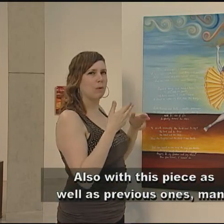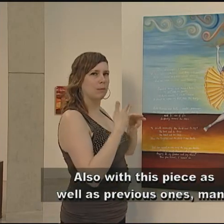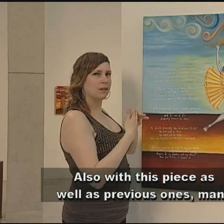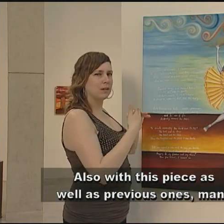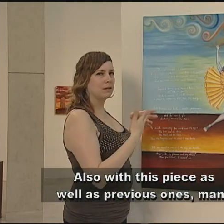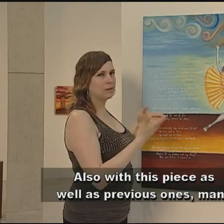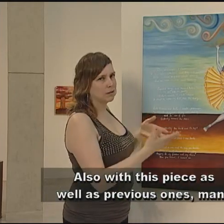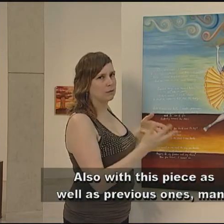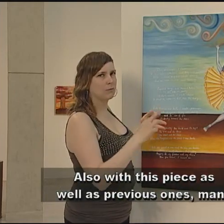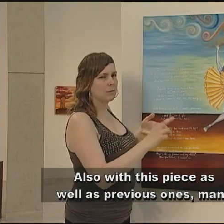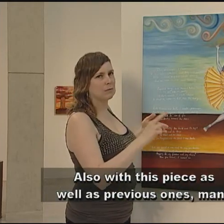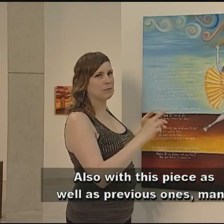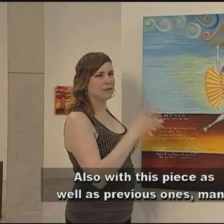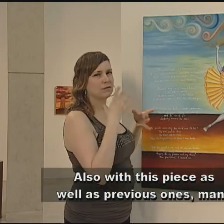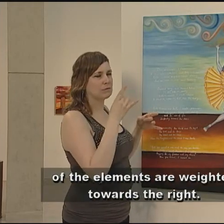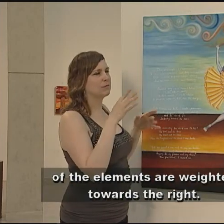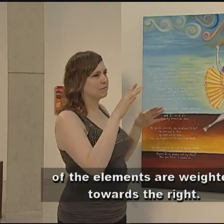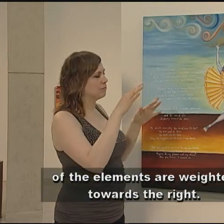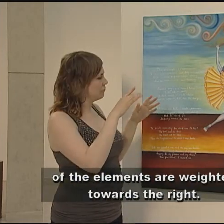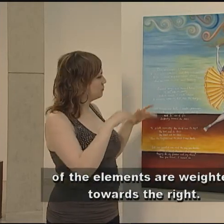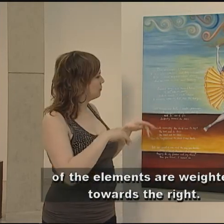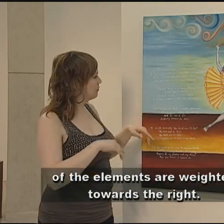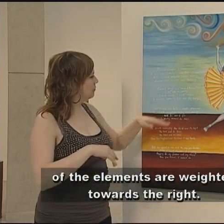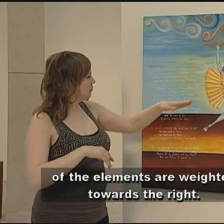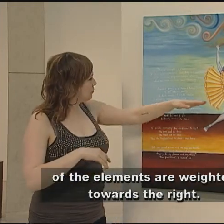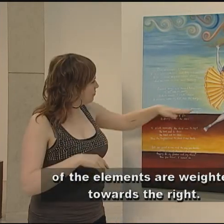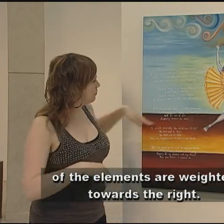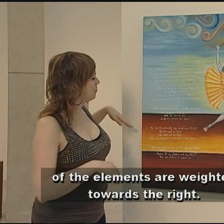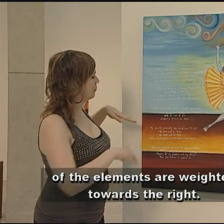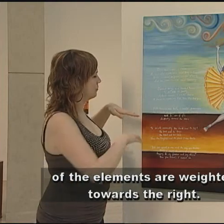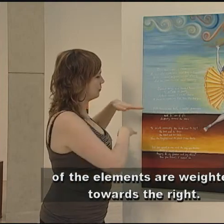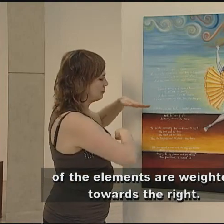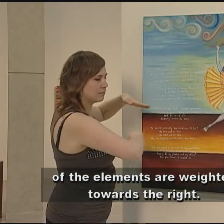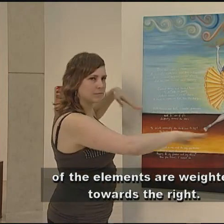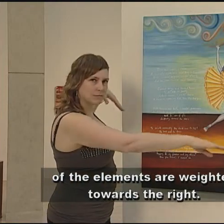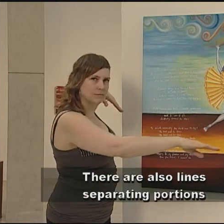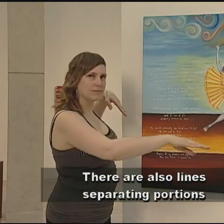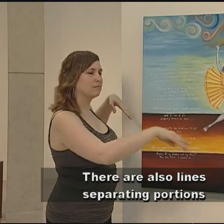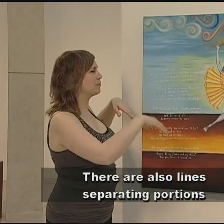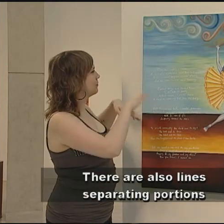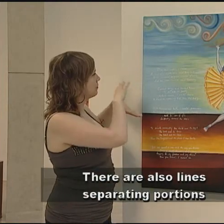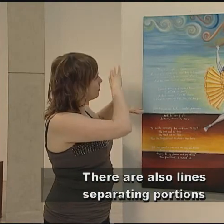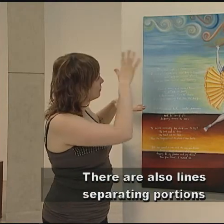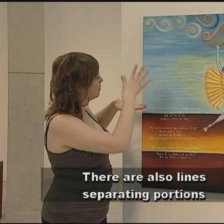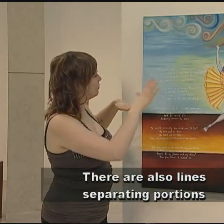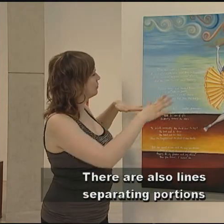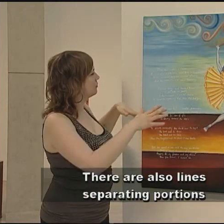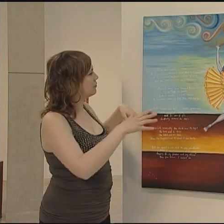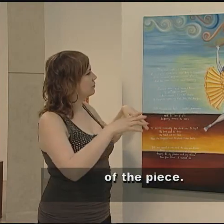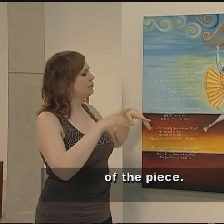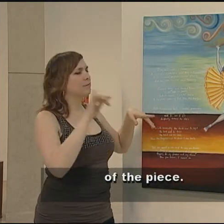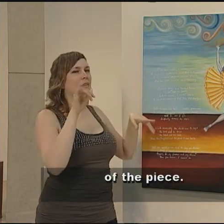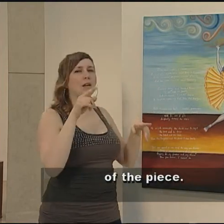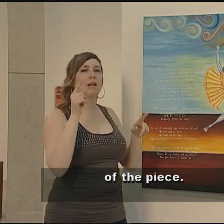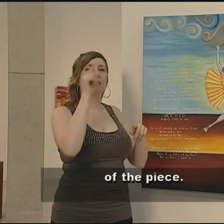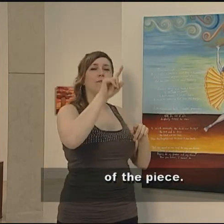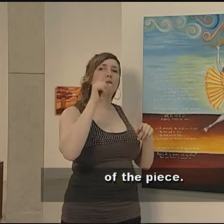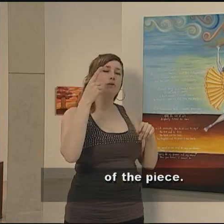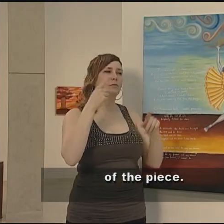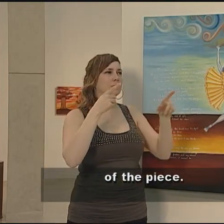this piece, as well as previous ones, many of the elements are weighted towards the right. There are also lines separating portions of the